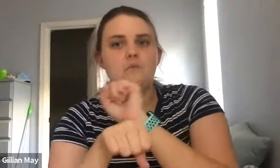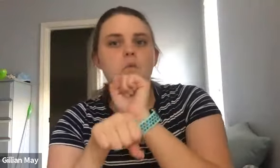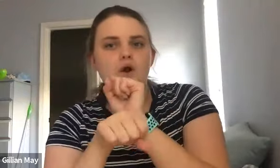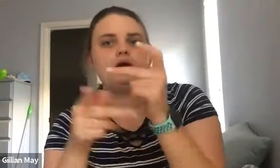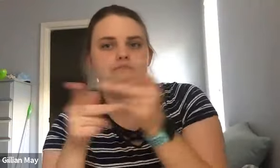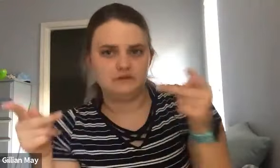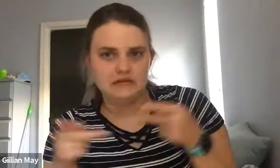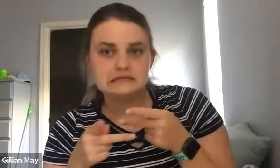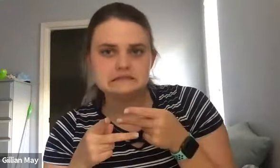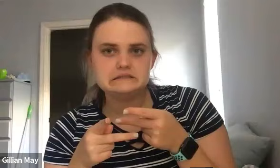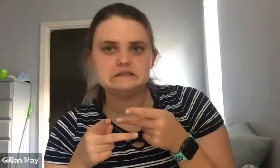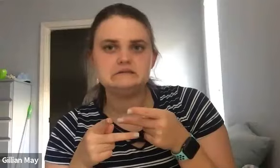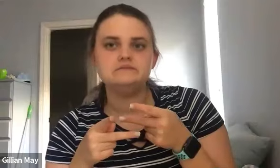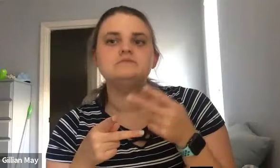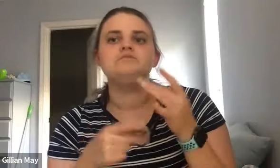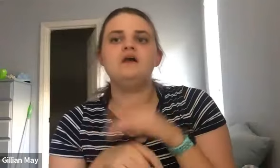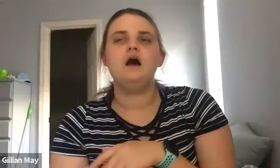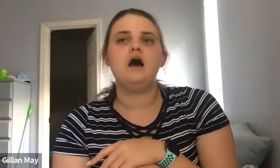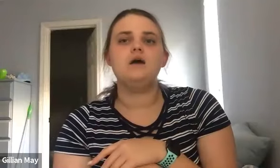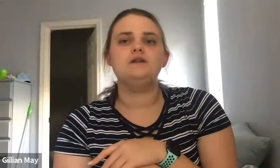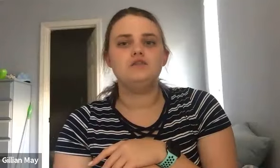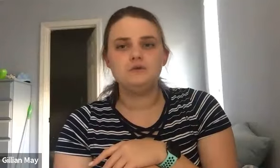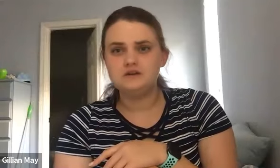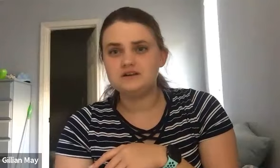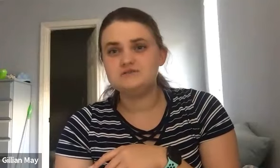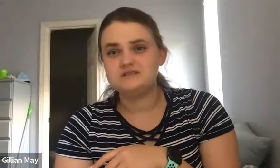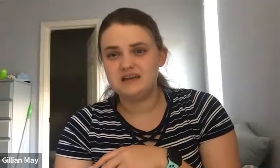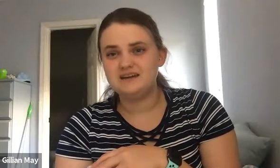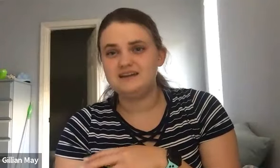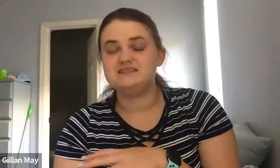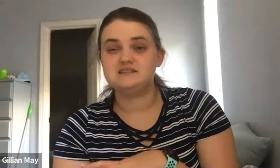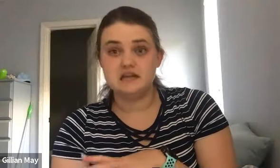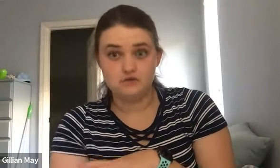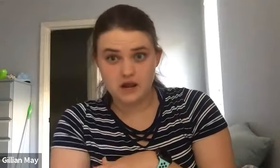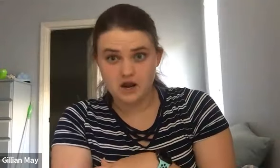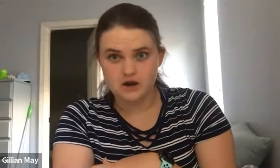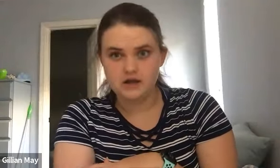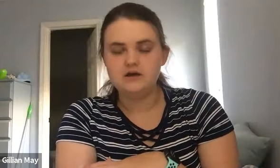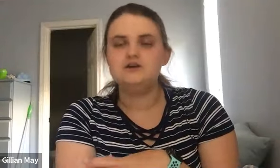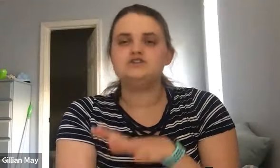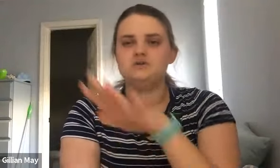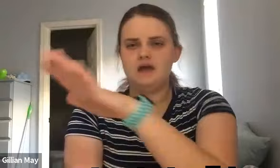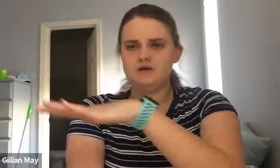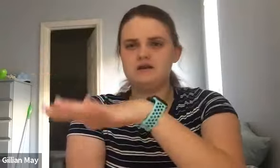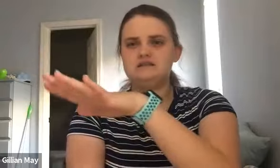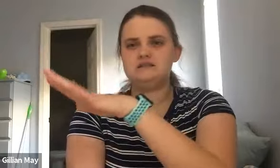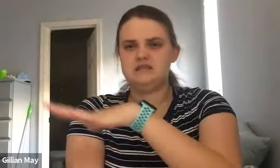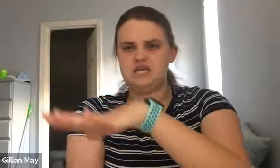say workplace. Another way you could also say it is the sign for area. So area is